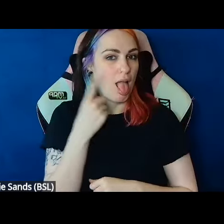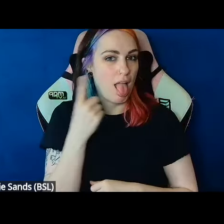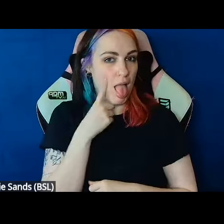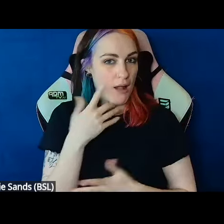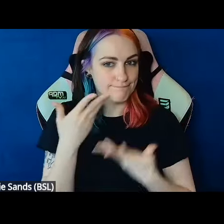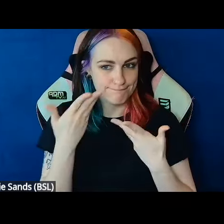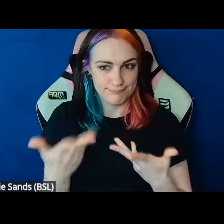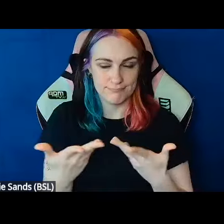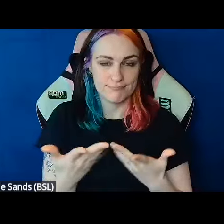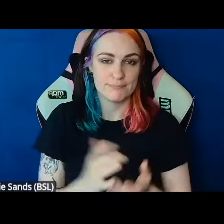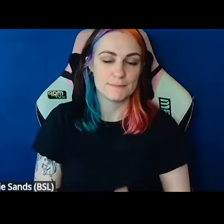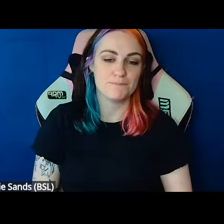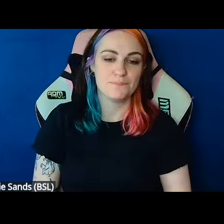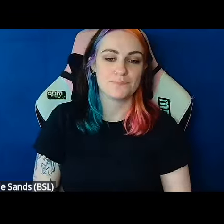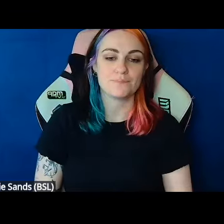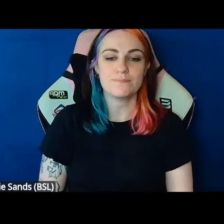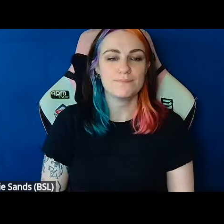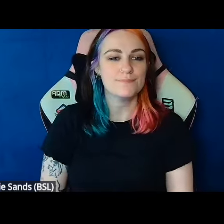out.